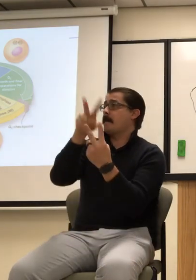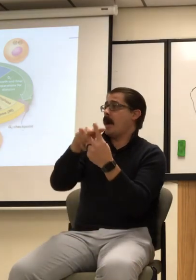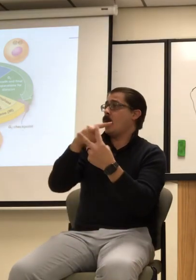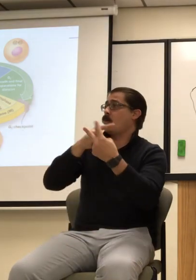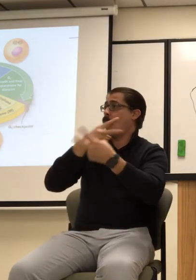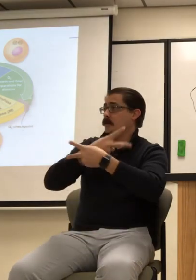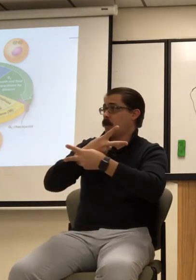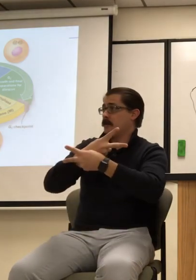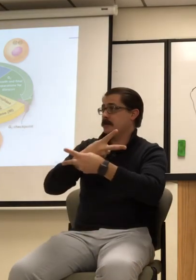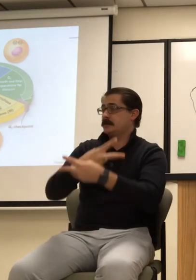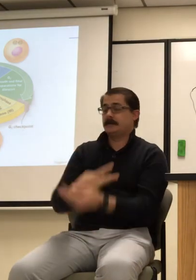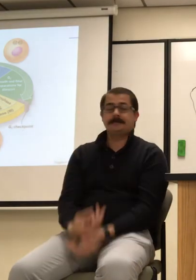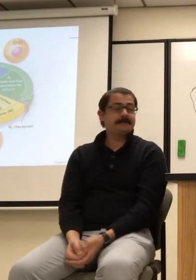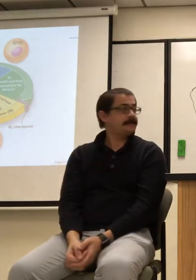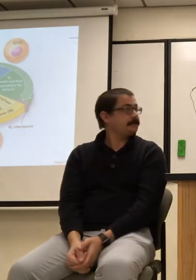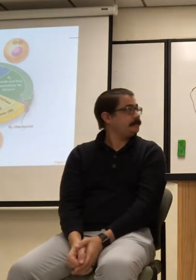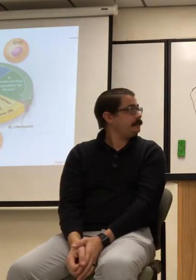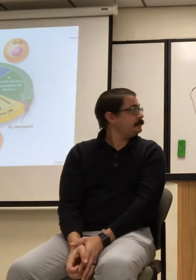chromosomes,